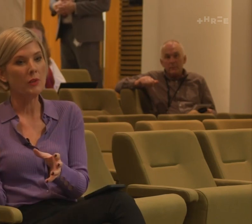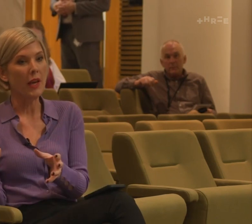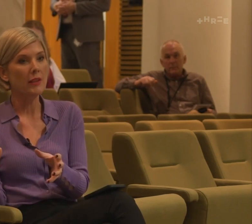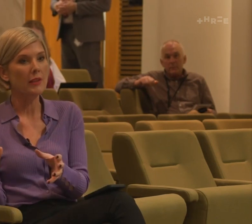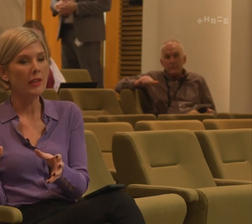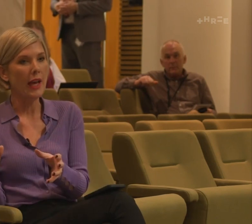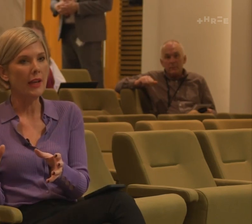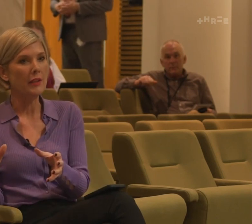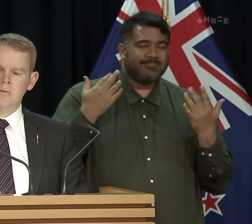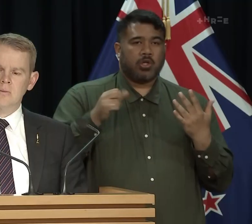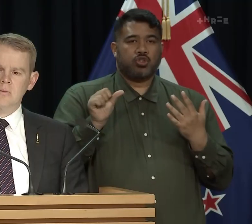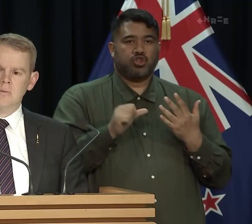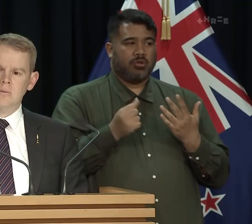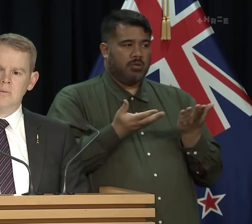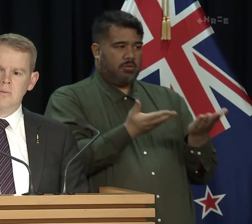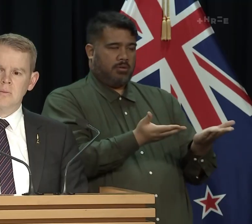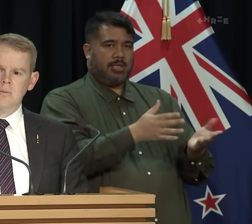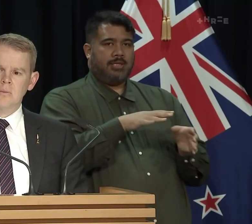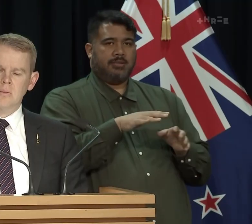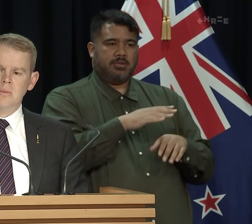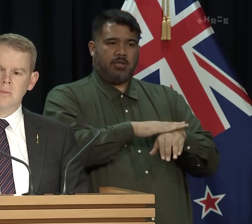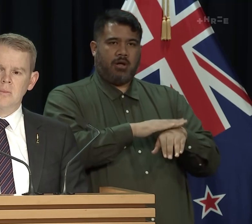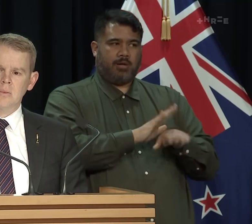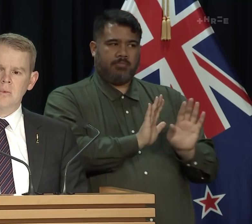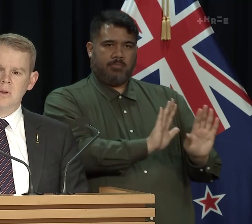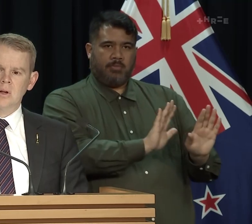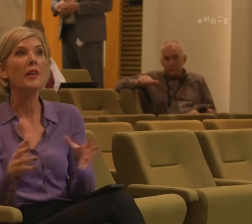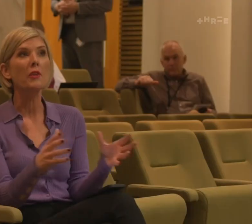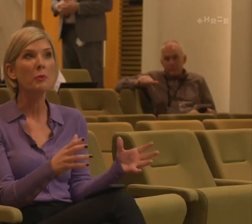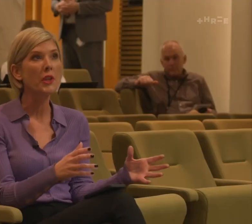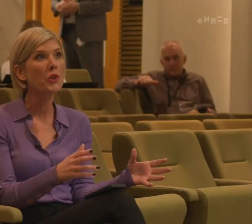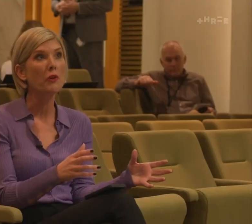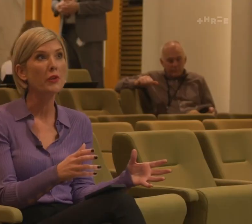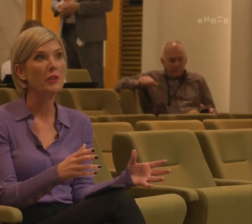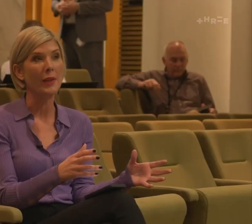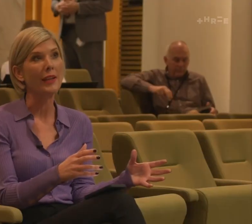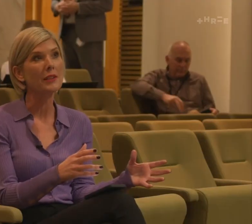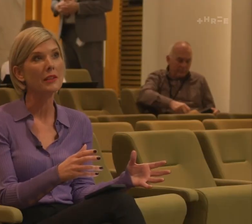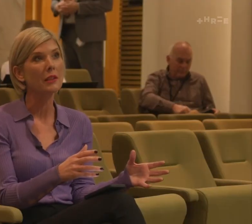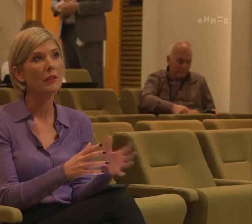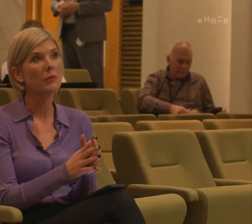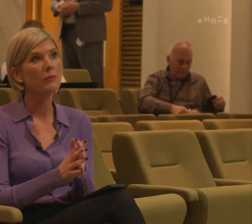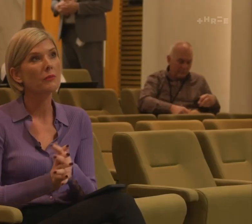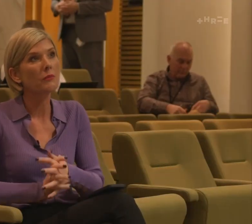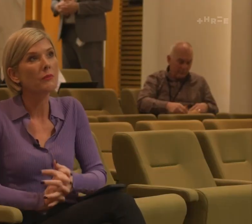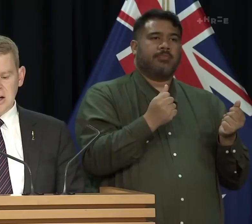her this space and, you know, to work through those mental health issues without the pressure of this place?